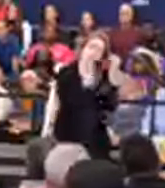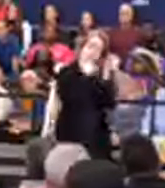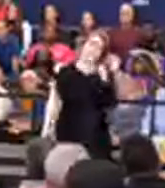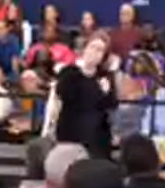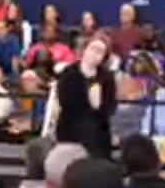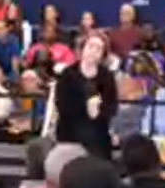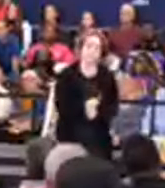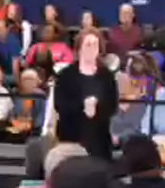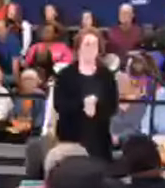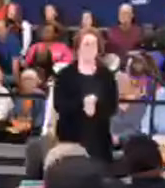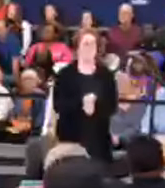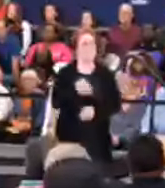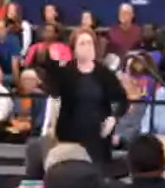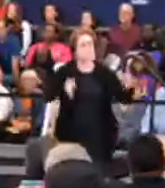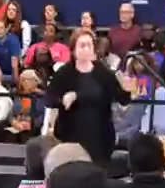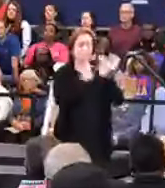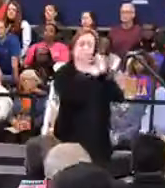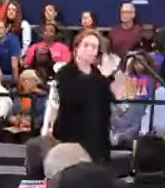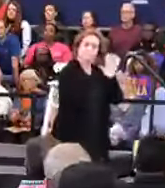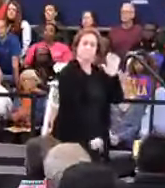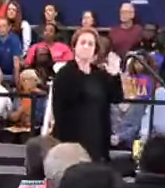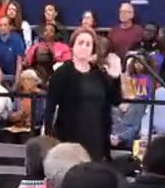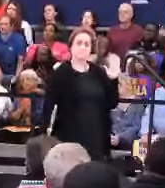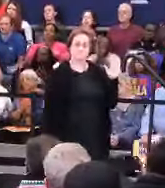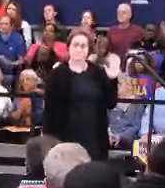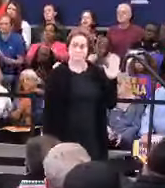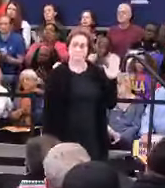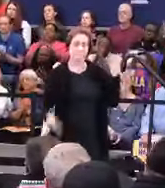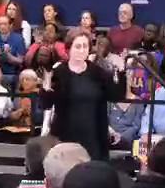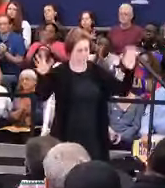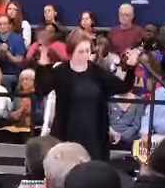year. Justice is on the ballot.